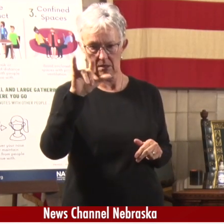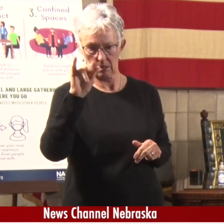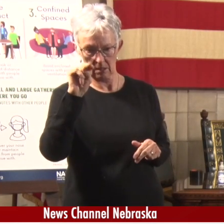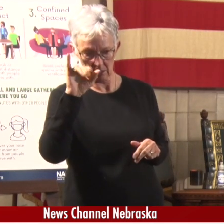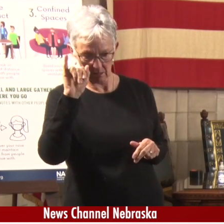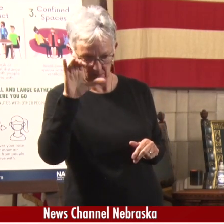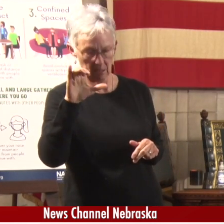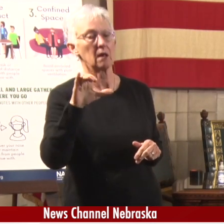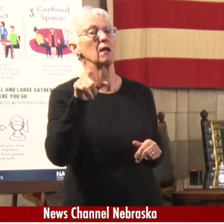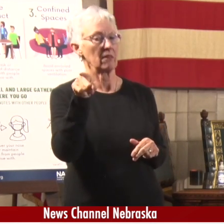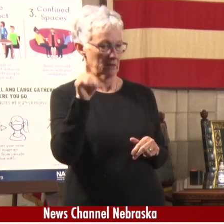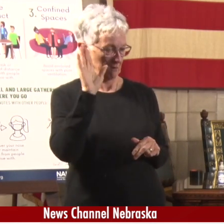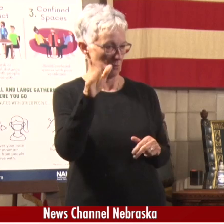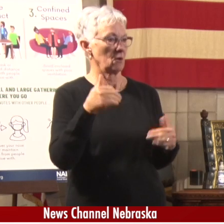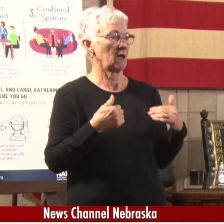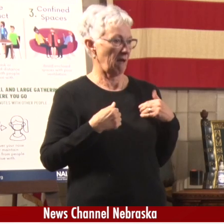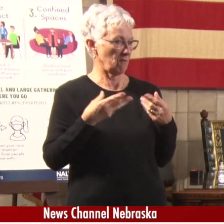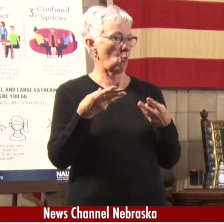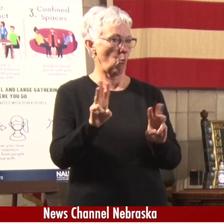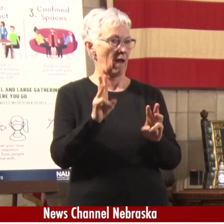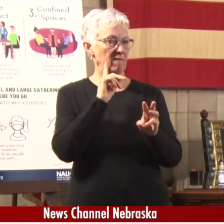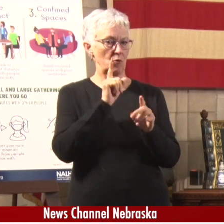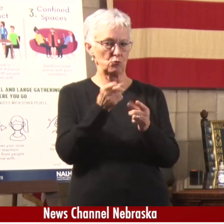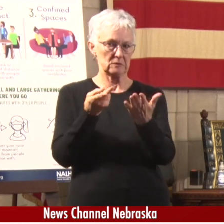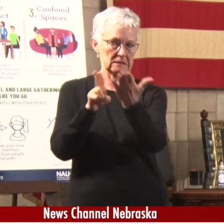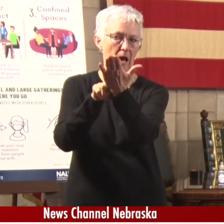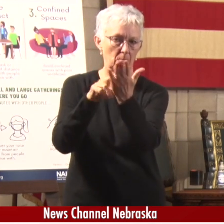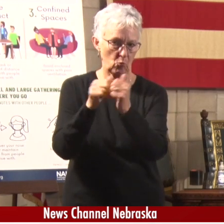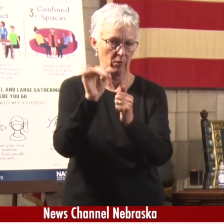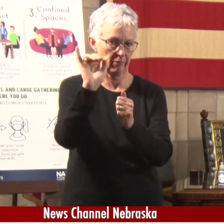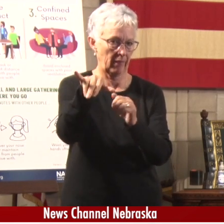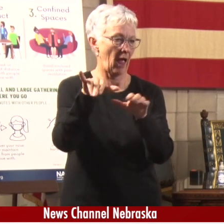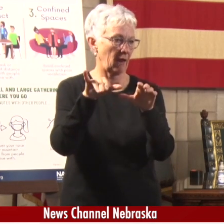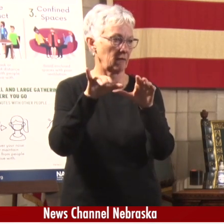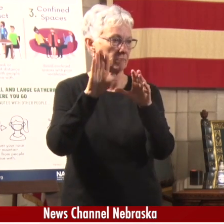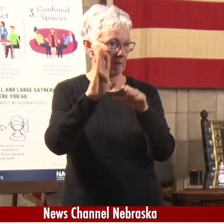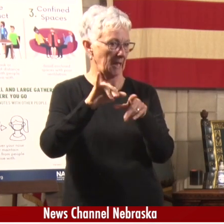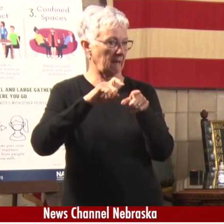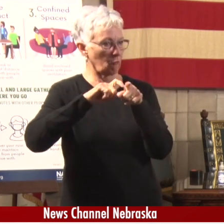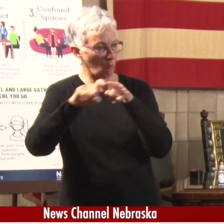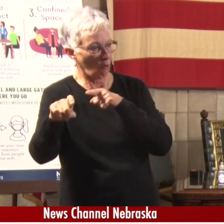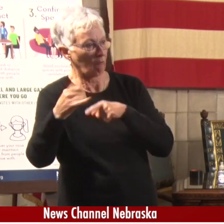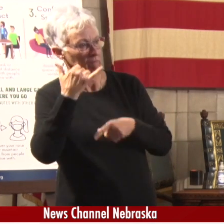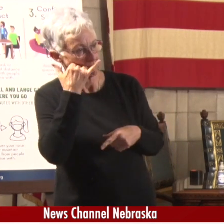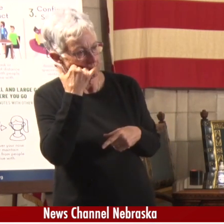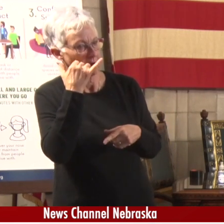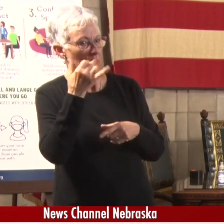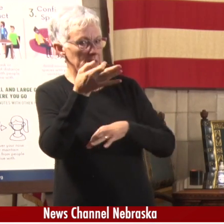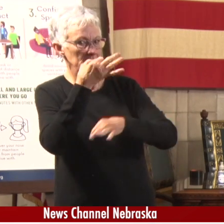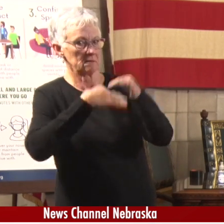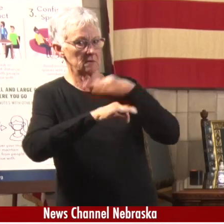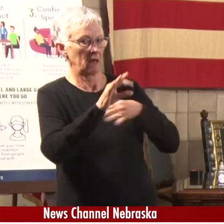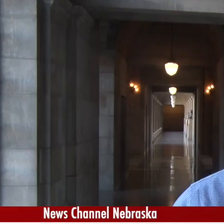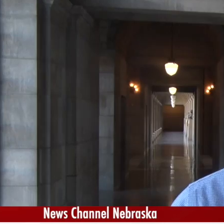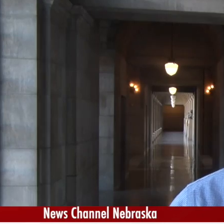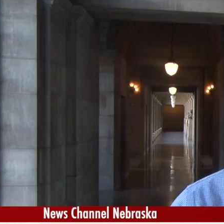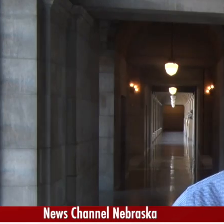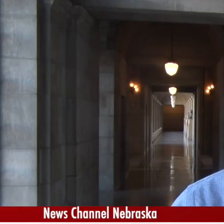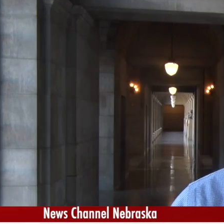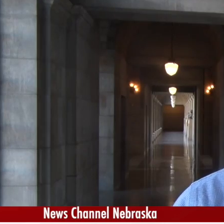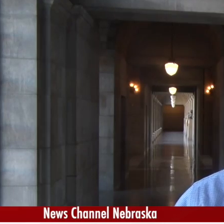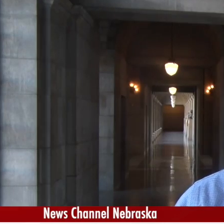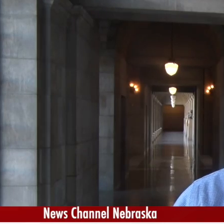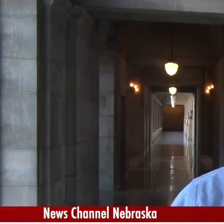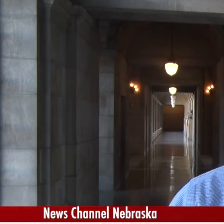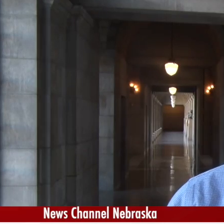nodding. So there'll be a variety of ways that if you don't have that internet access, you'll be able to work with your healthcare provider or one of the clinics to be able to get signed up.